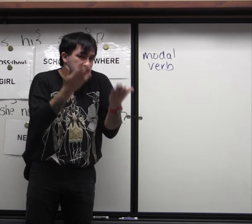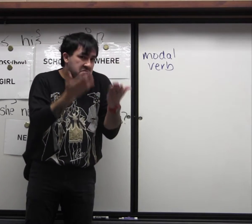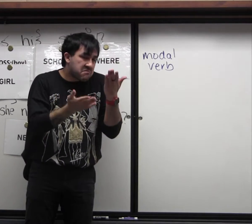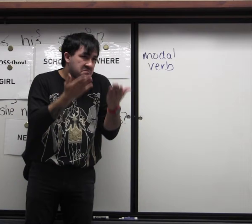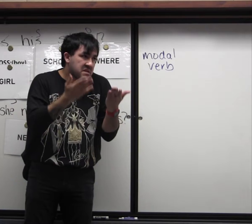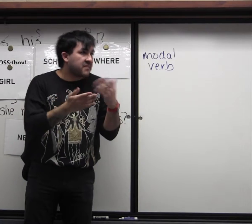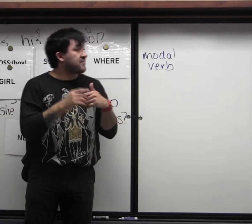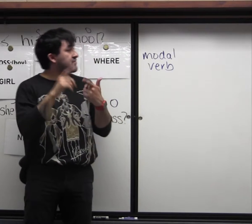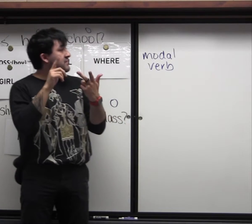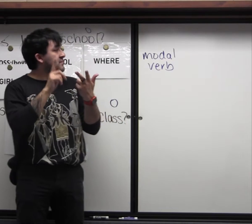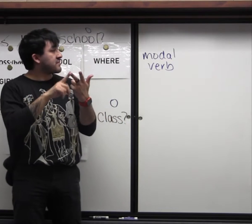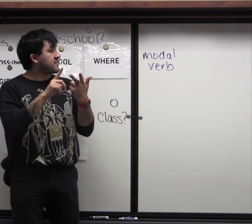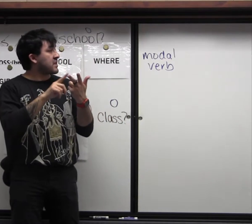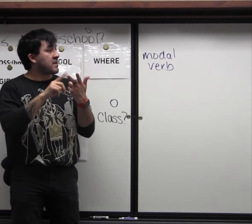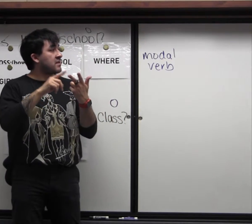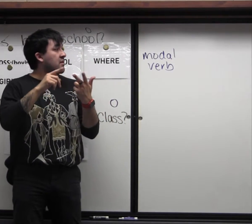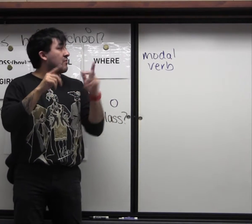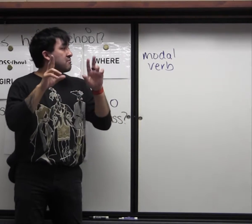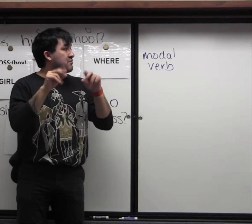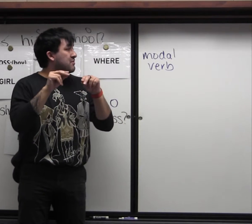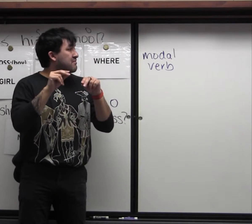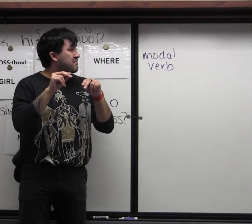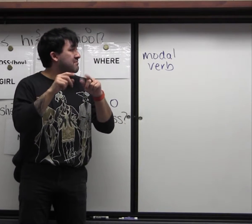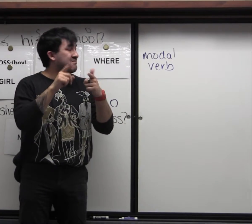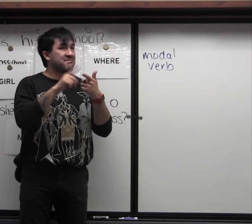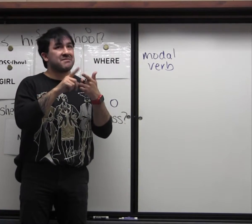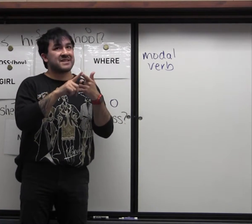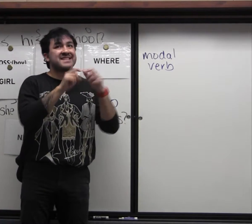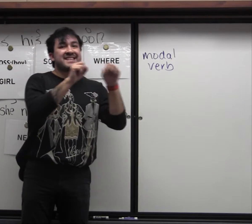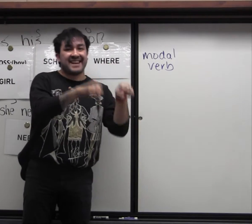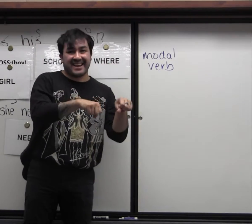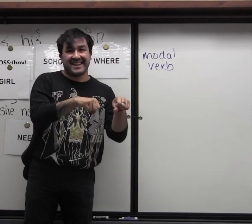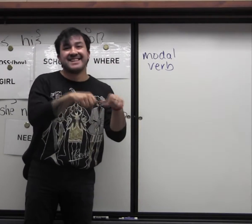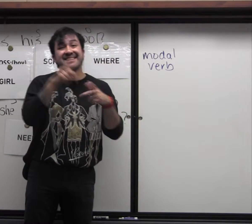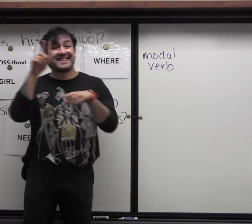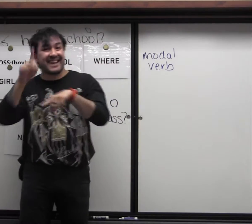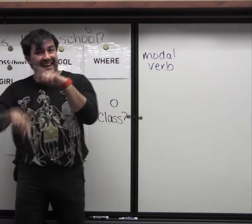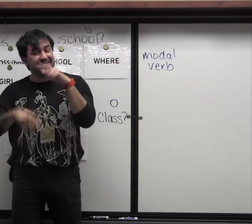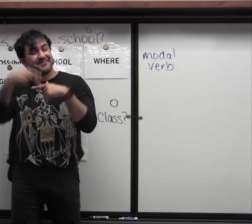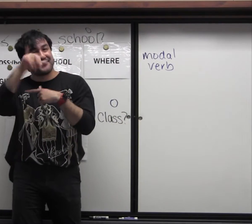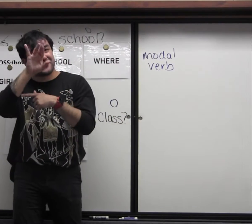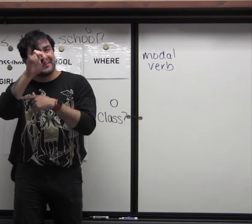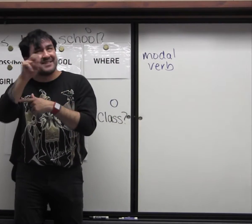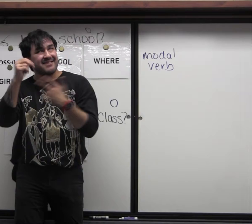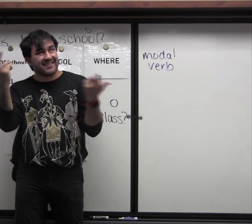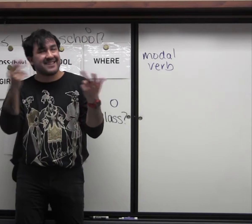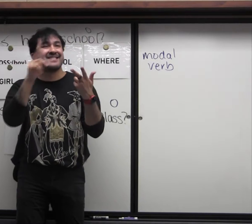So maybe. Oh, no, that's wrong. Permission is also can and can't,